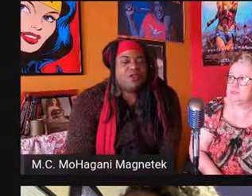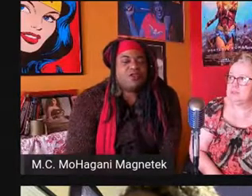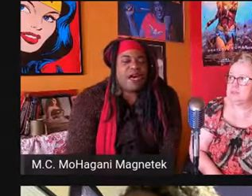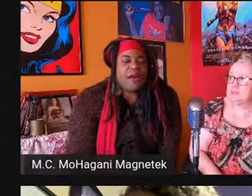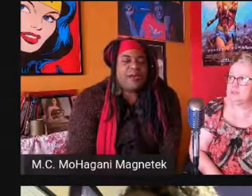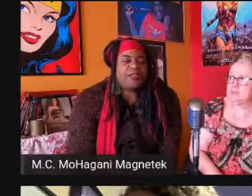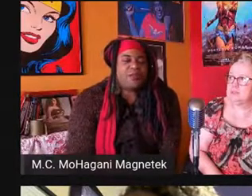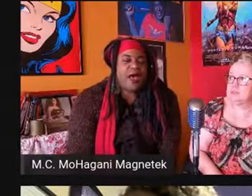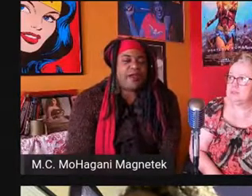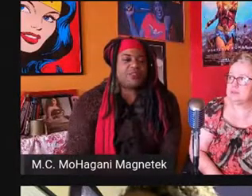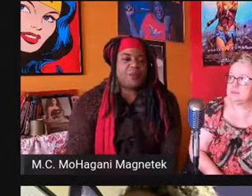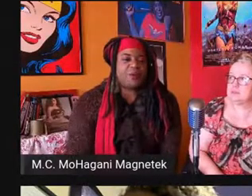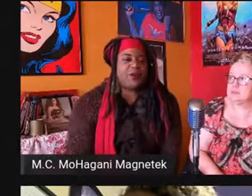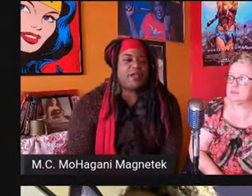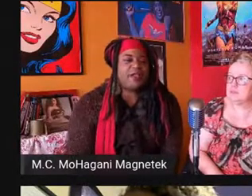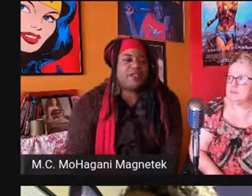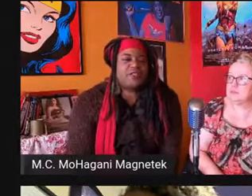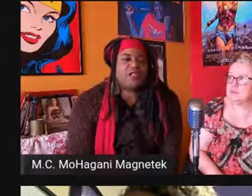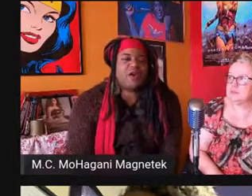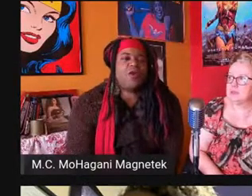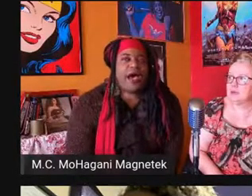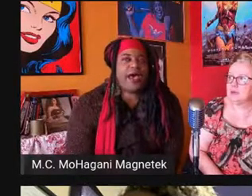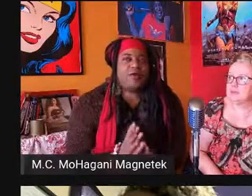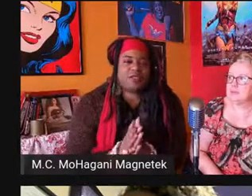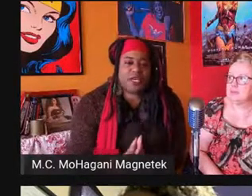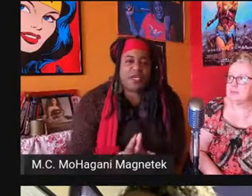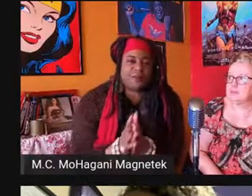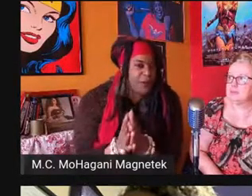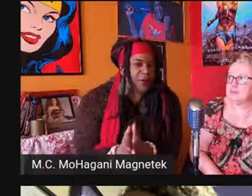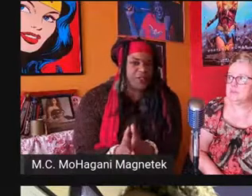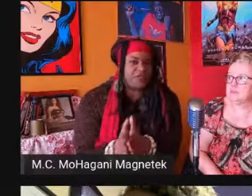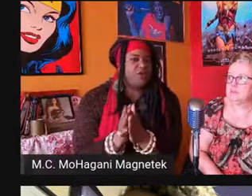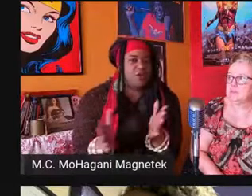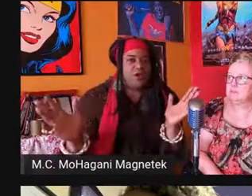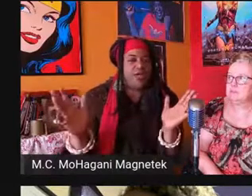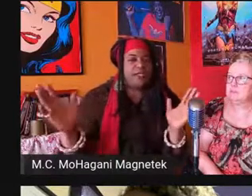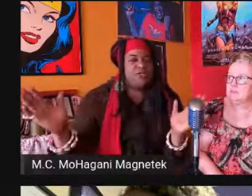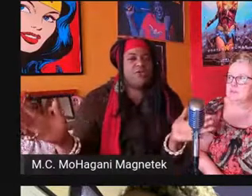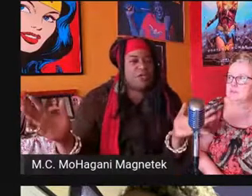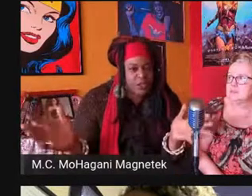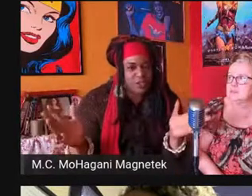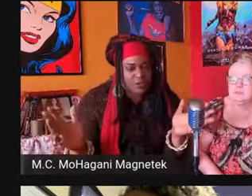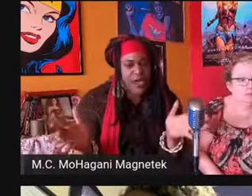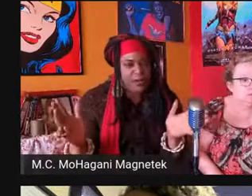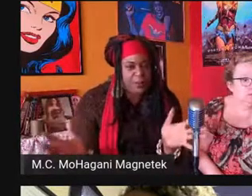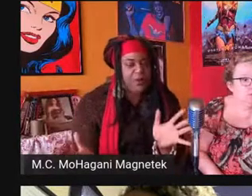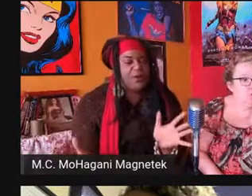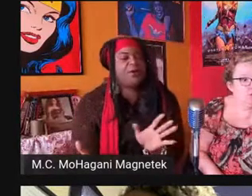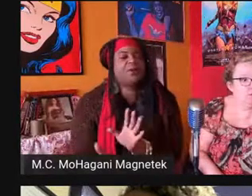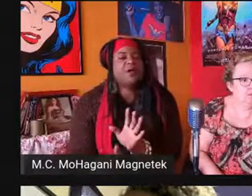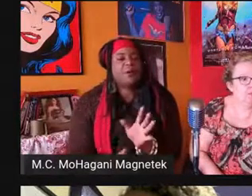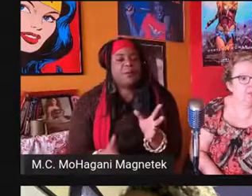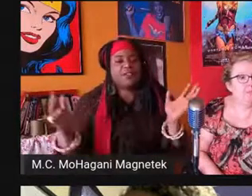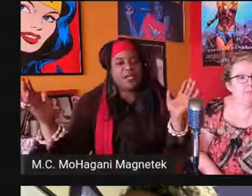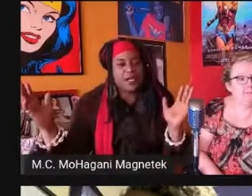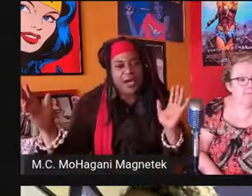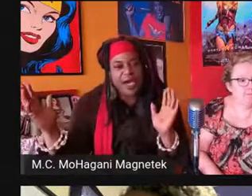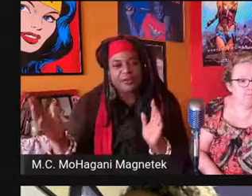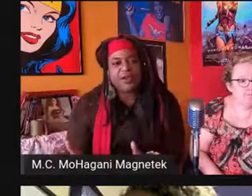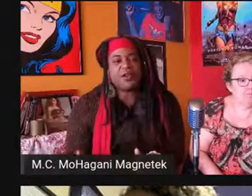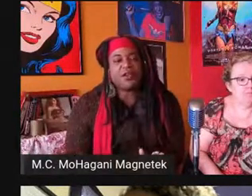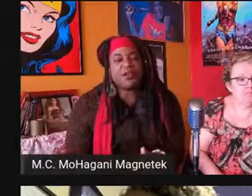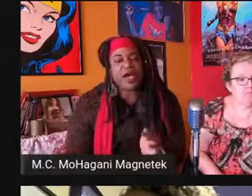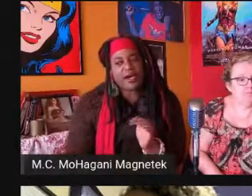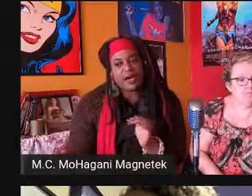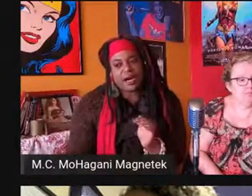for a long time as a writer, as a poet, I didn't understand why it would take poets so long, like 20 years to write a poem. But then